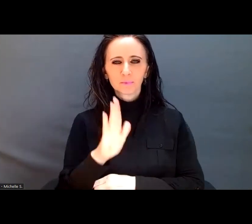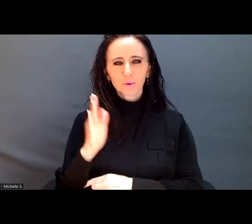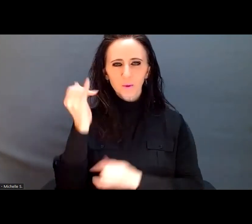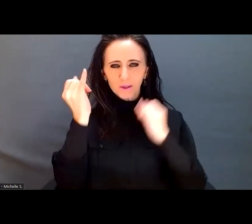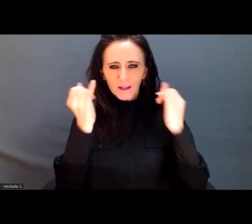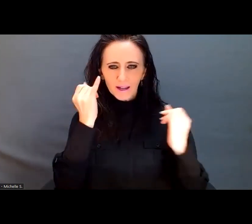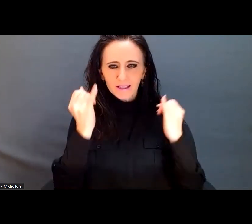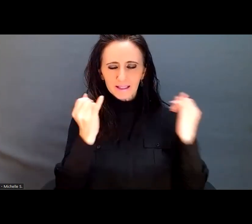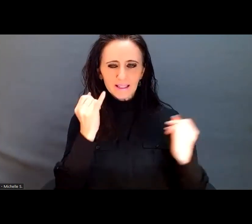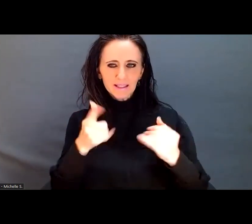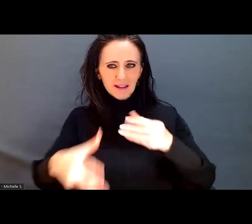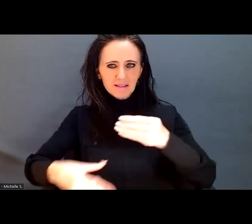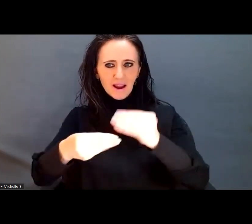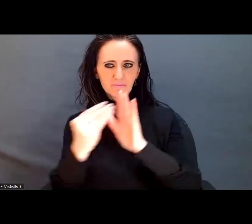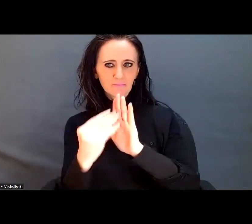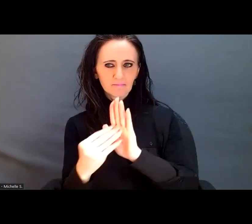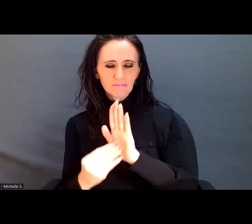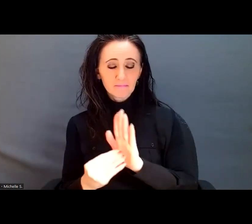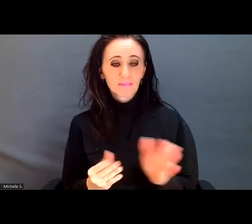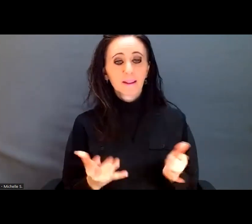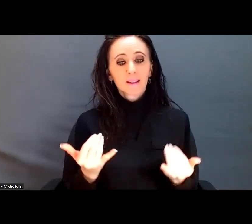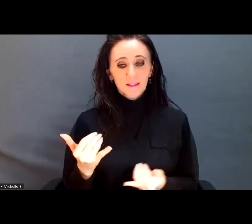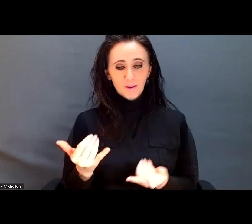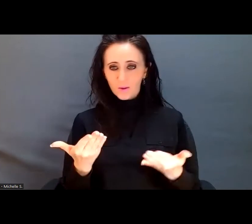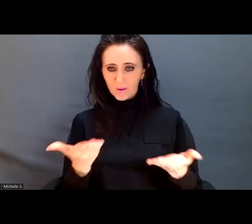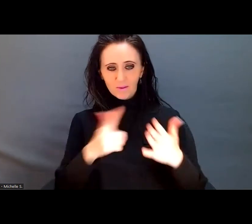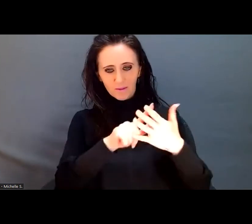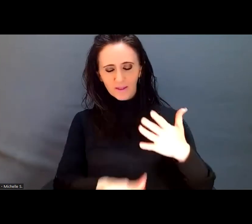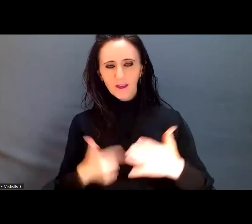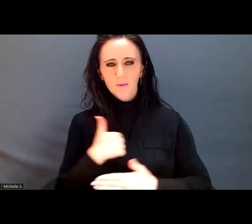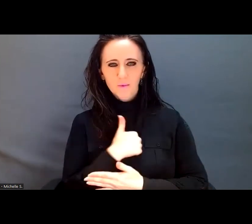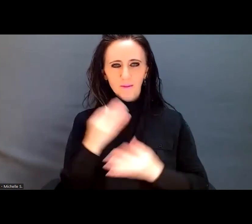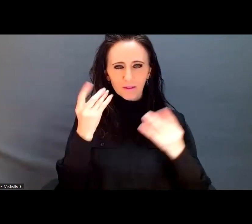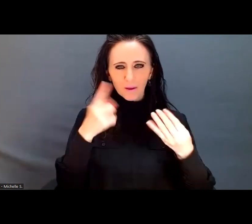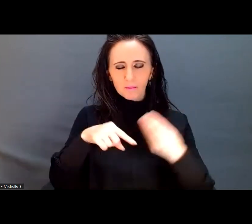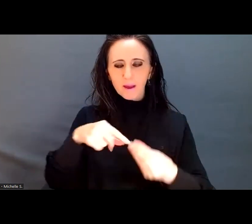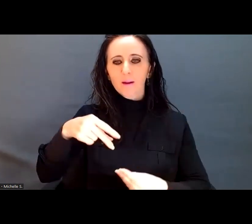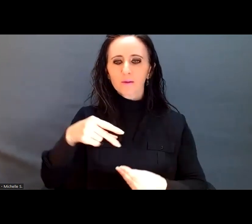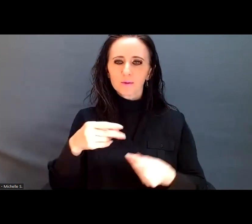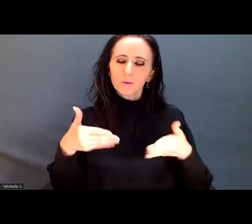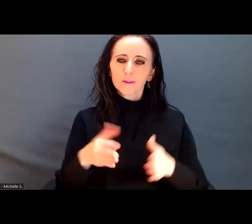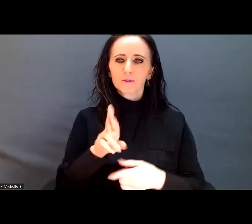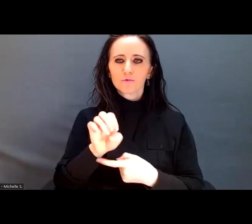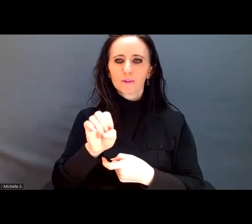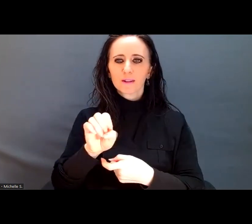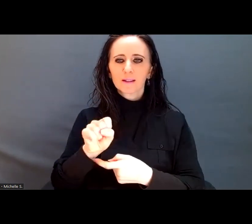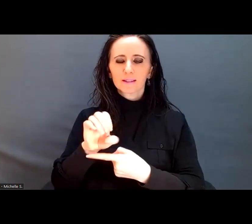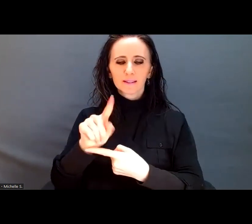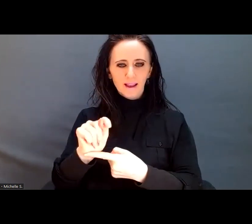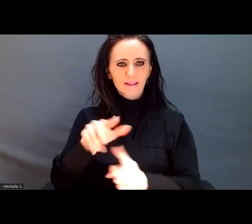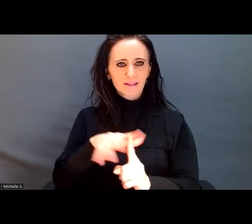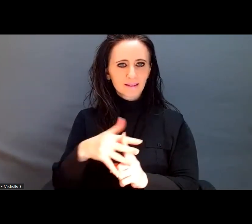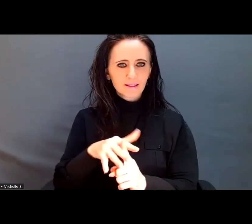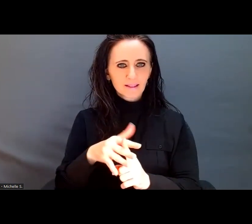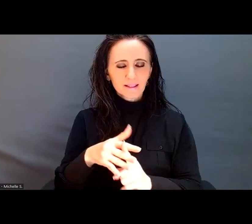at some ways to reset the context. Platinum rule, go talk to people, open-ended questions starting